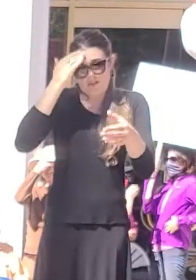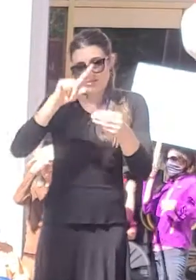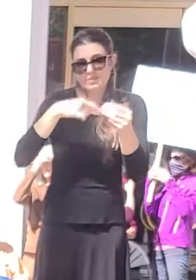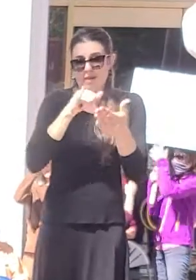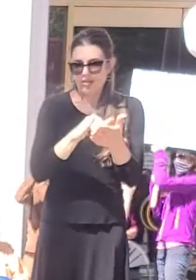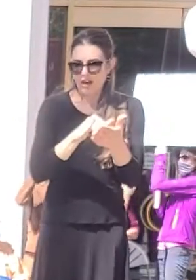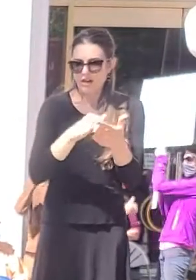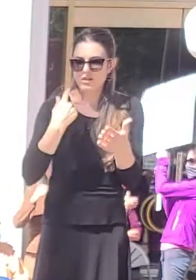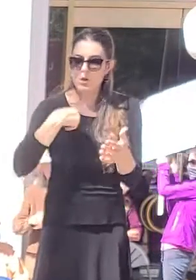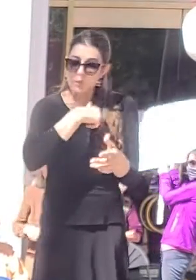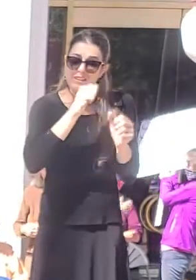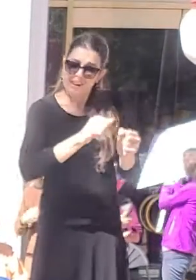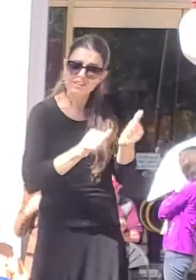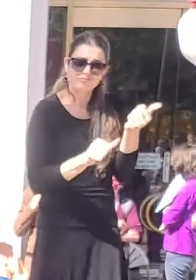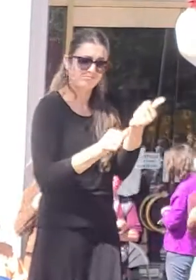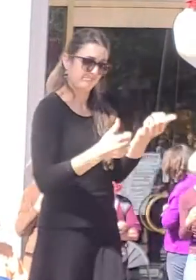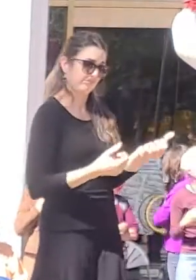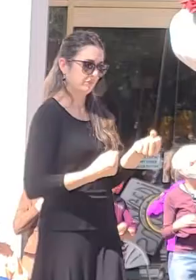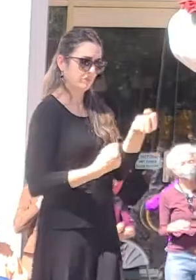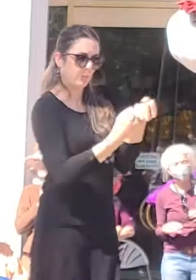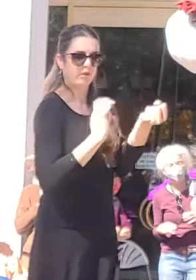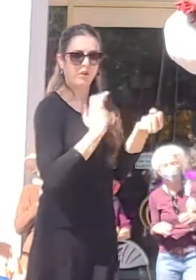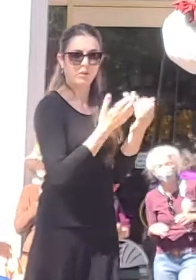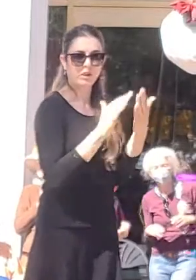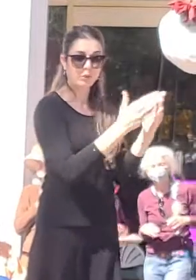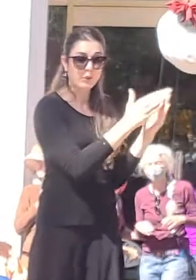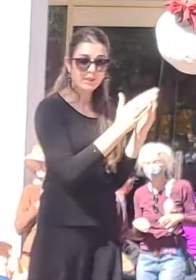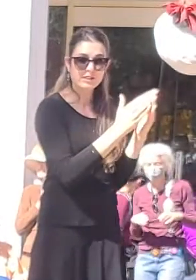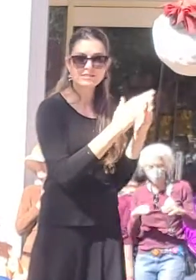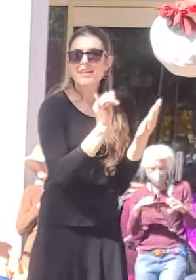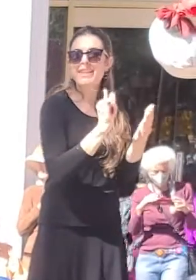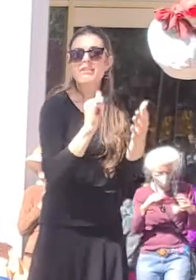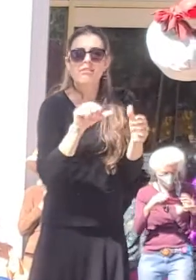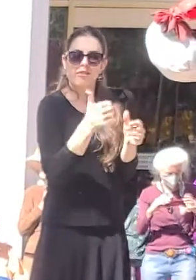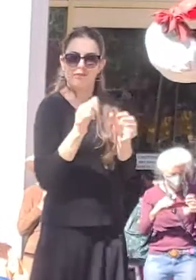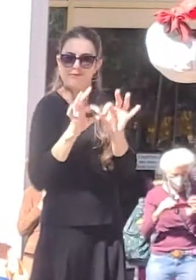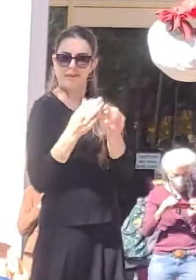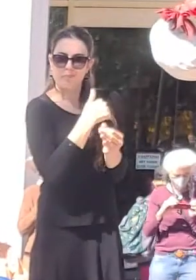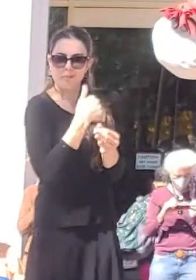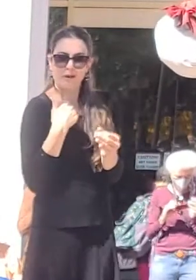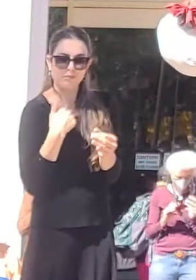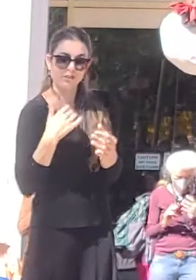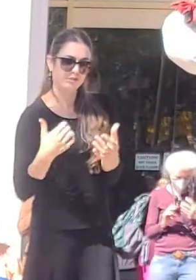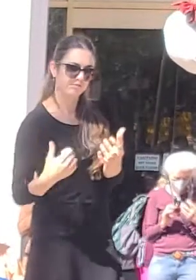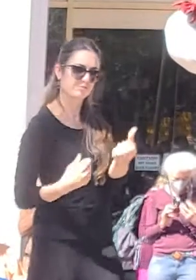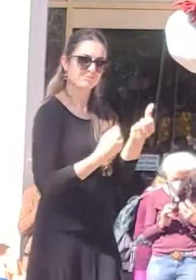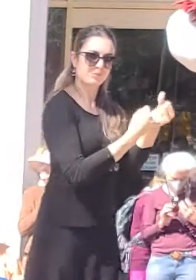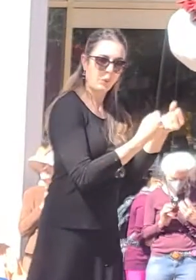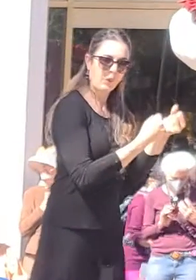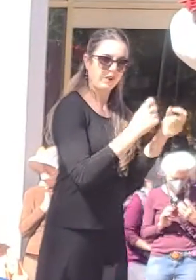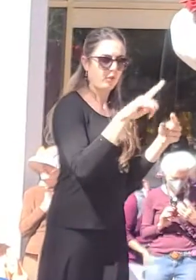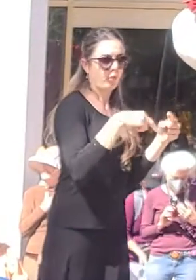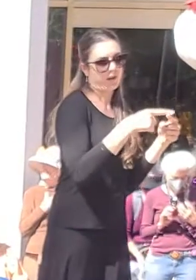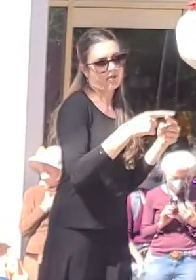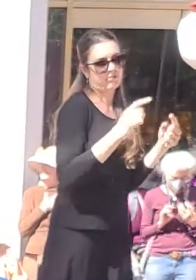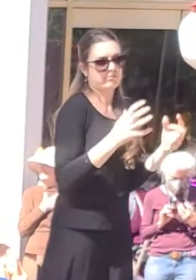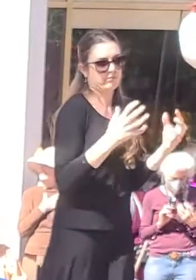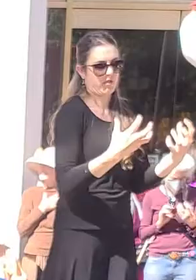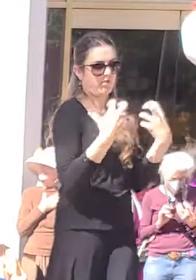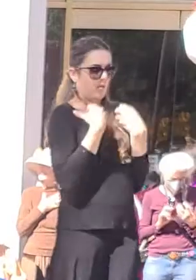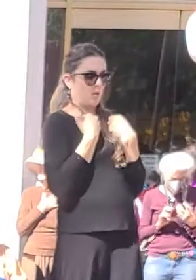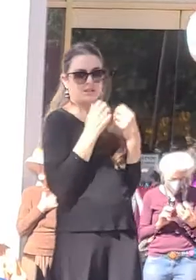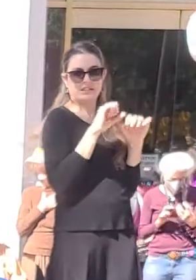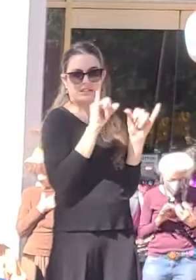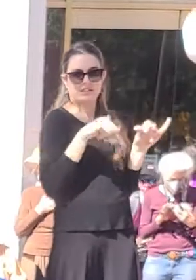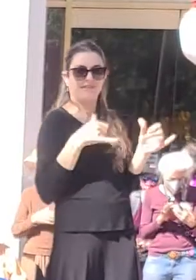communities. Like good relatives, we're filling the gaps and stepping up where these colonial systems fail us. Yes. Indigenous Women Rising